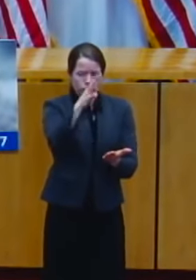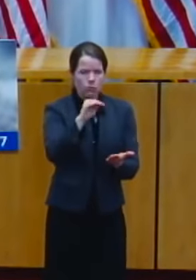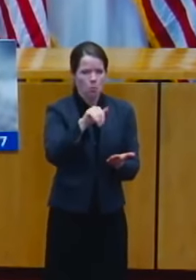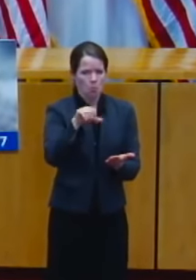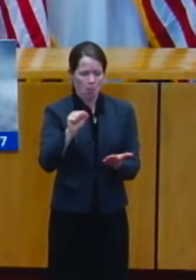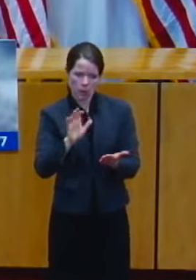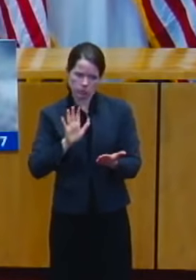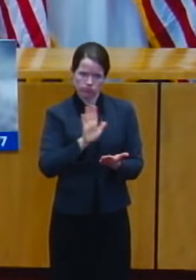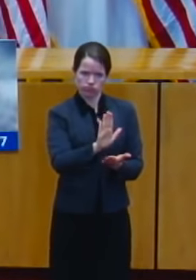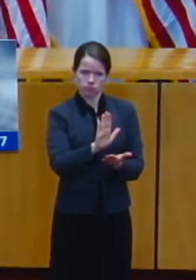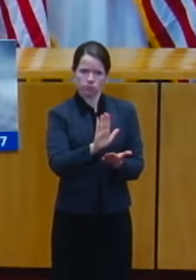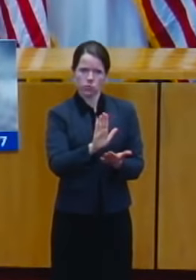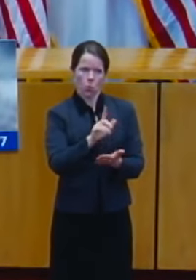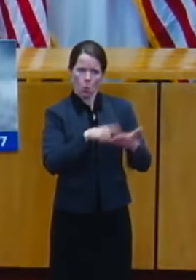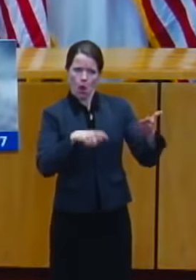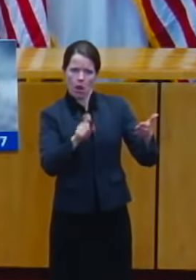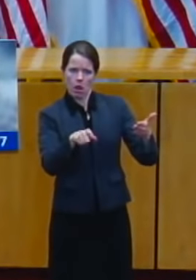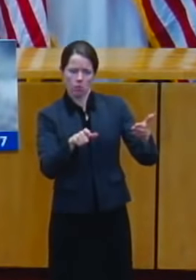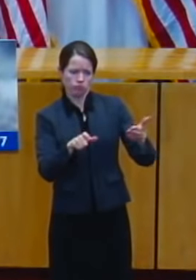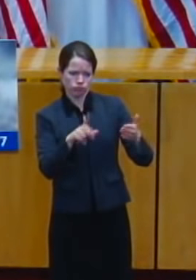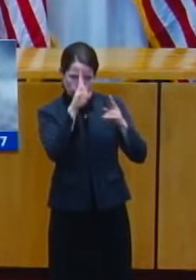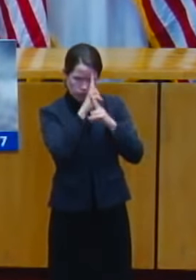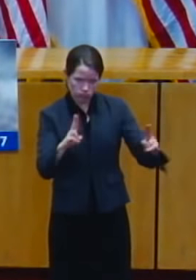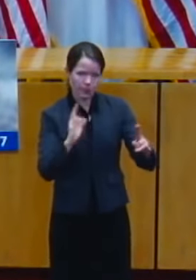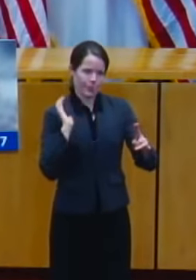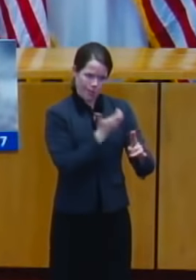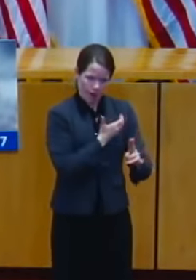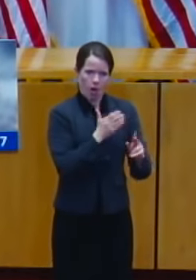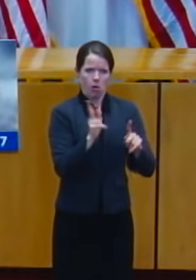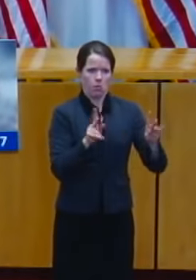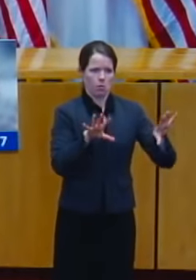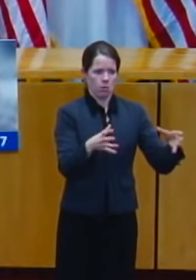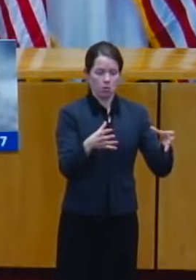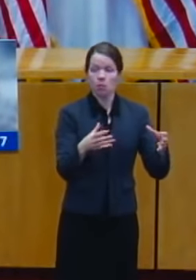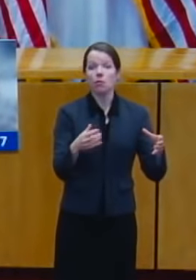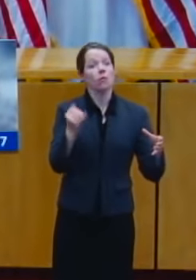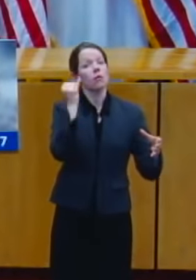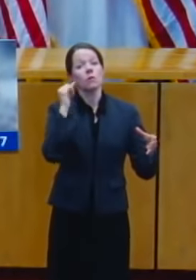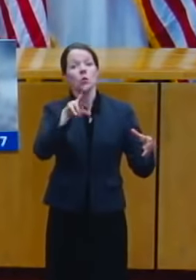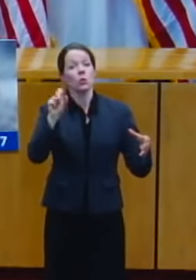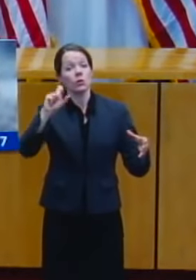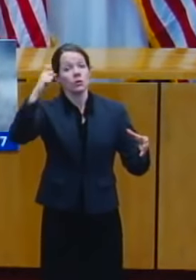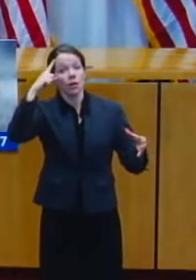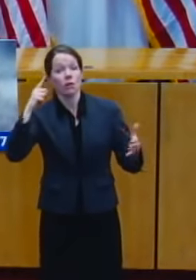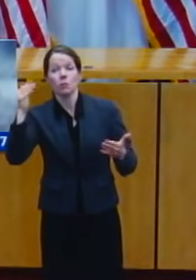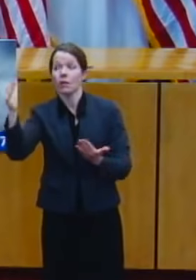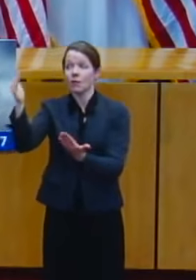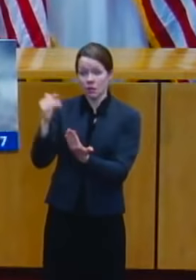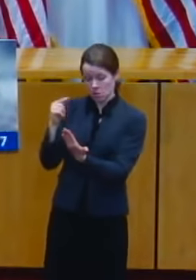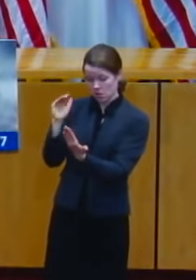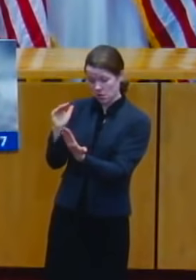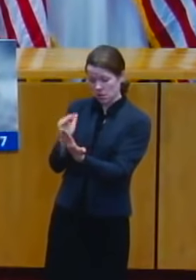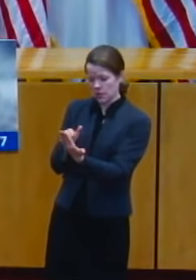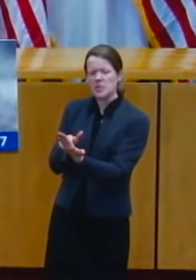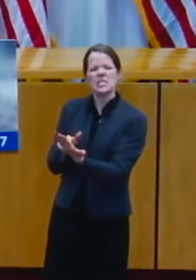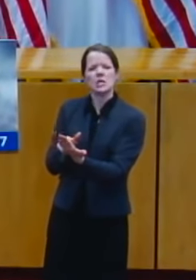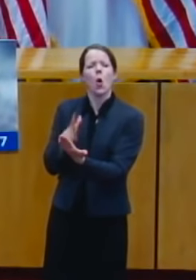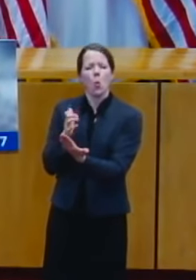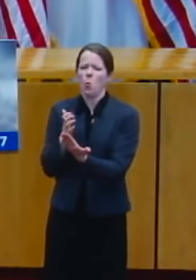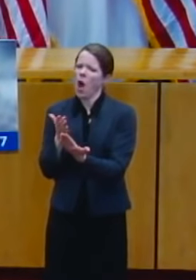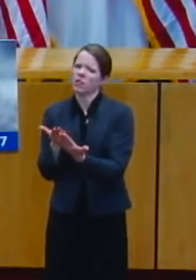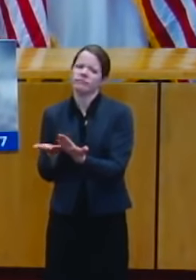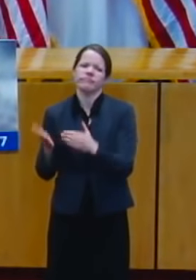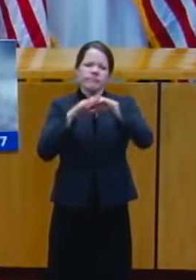with some strategy that we believe can make them safer. And then we make adjustments. Part of the reason we changed the rules with respect to grocery